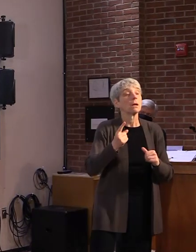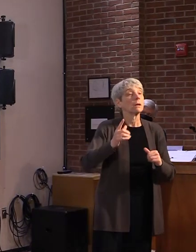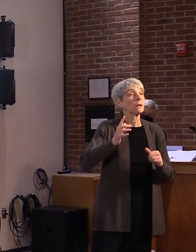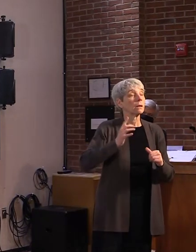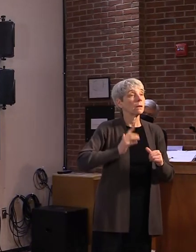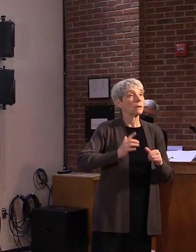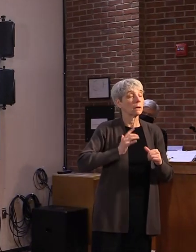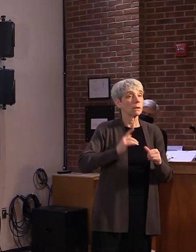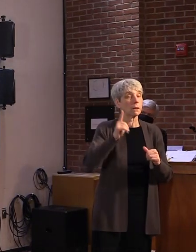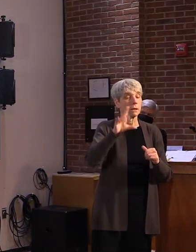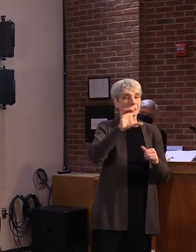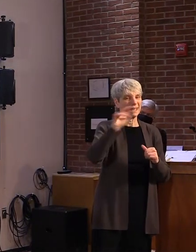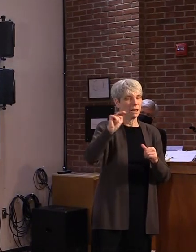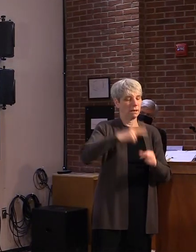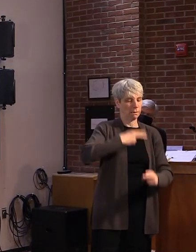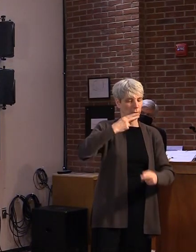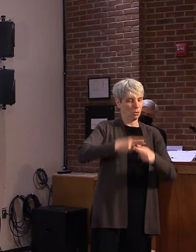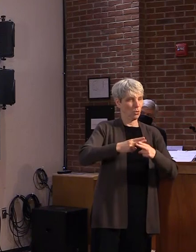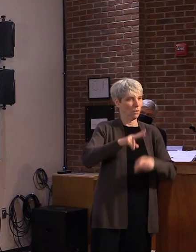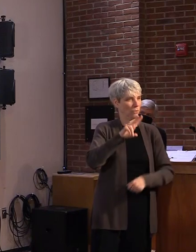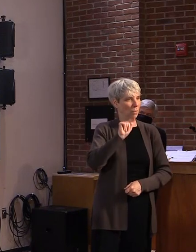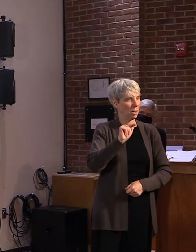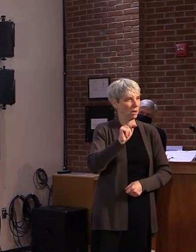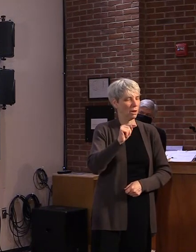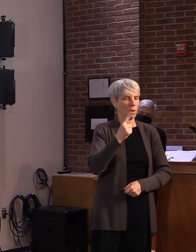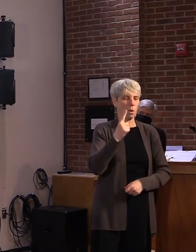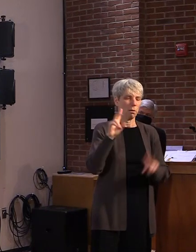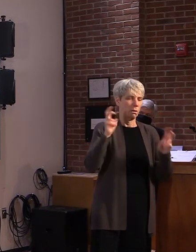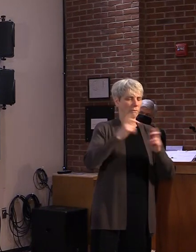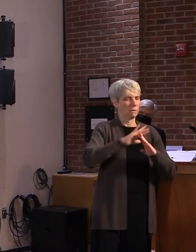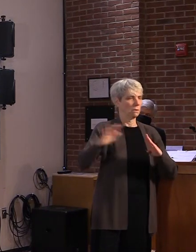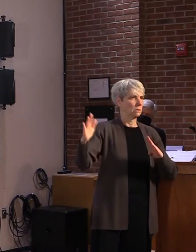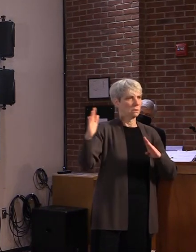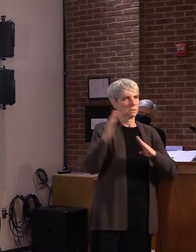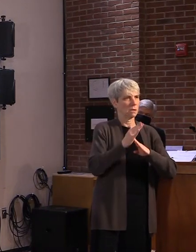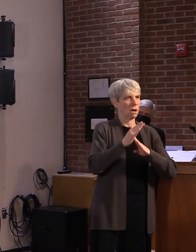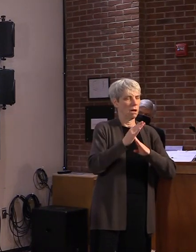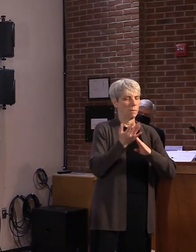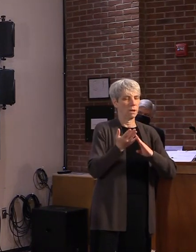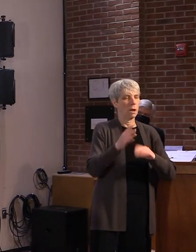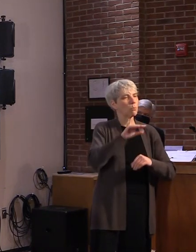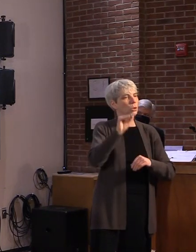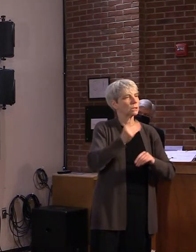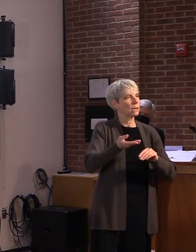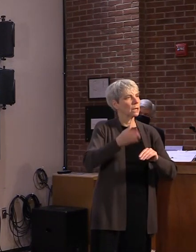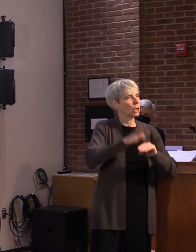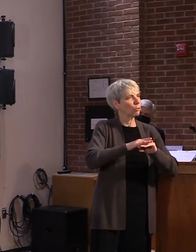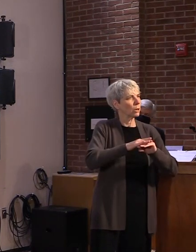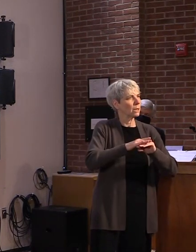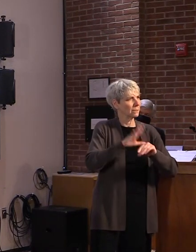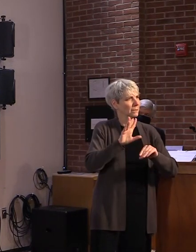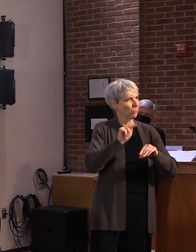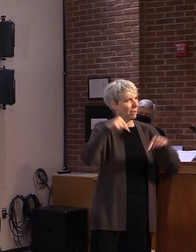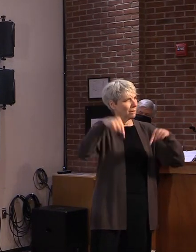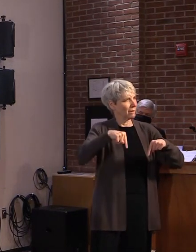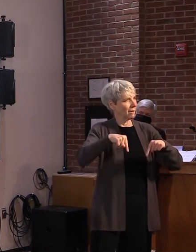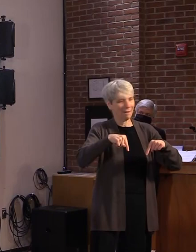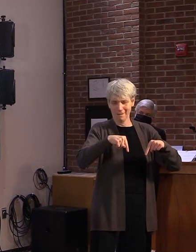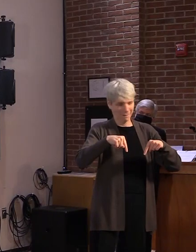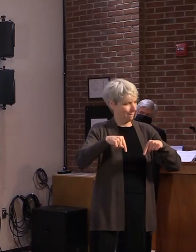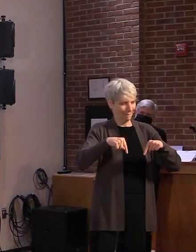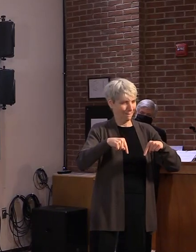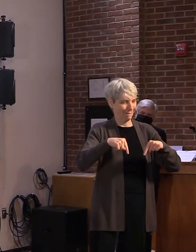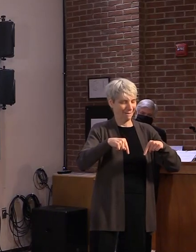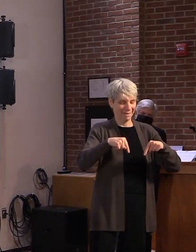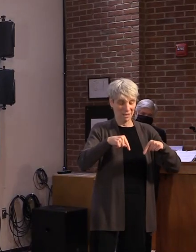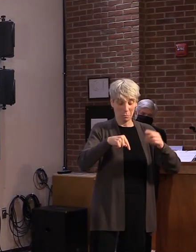CNN designation of one of the states that had one of the highest rates of increase to overnight having one of the most